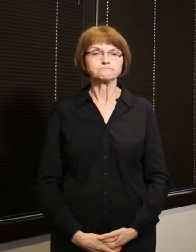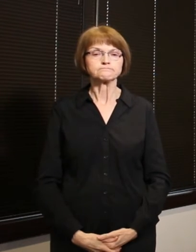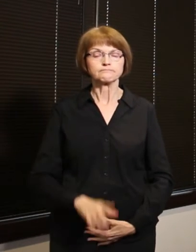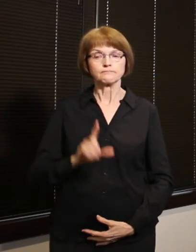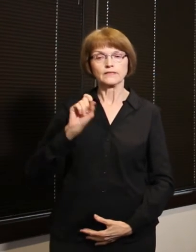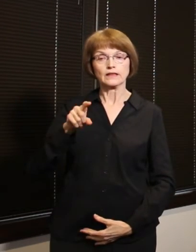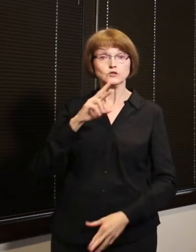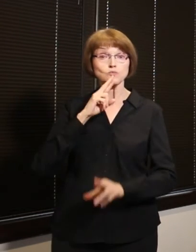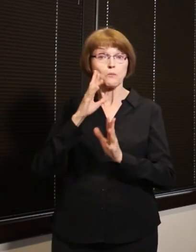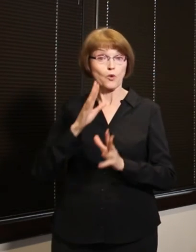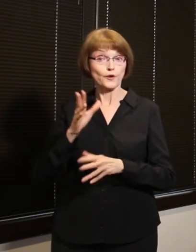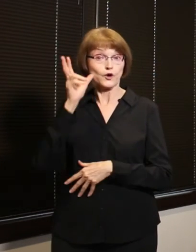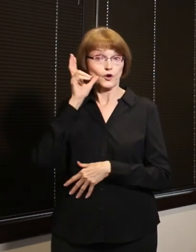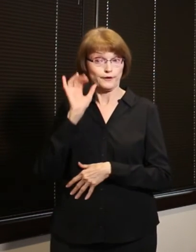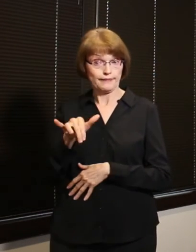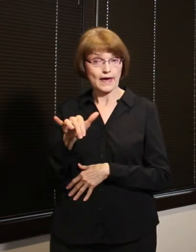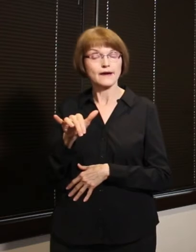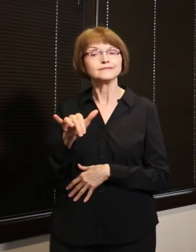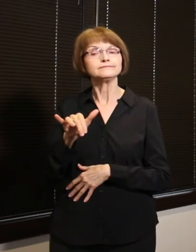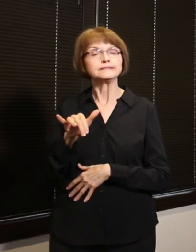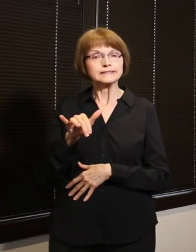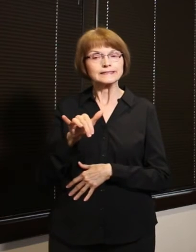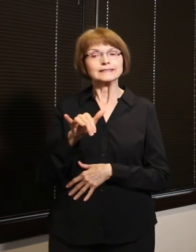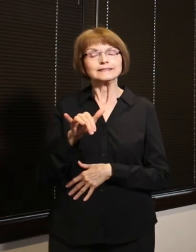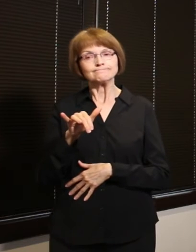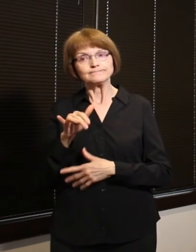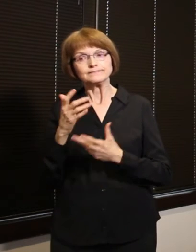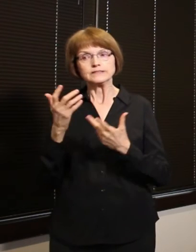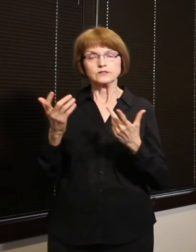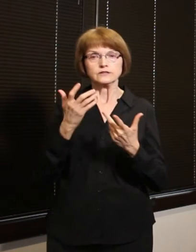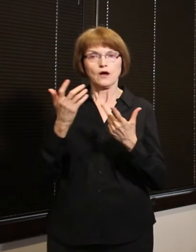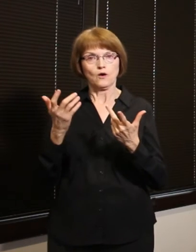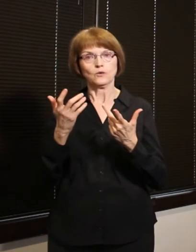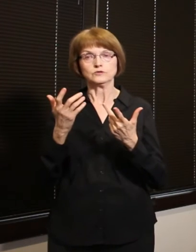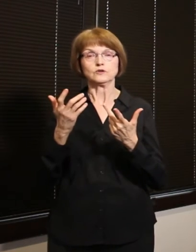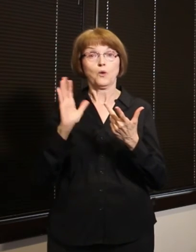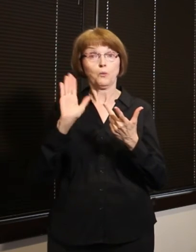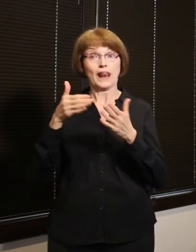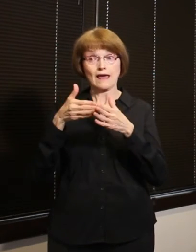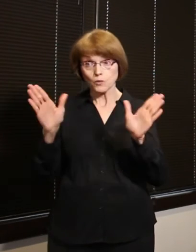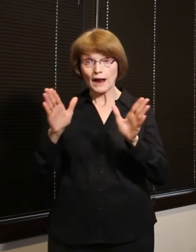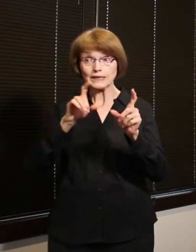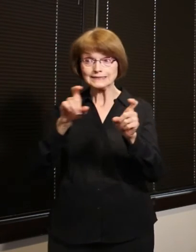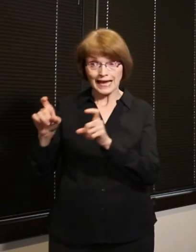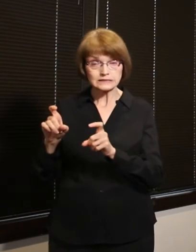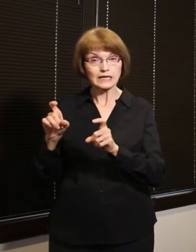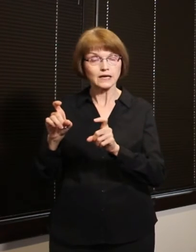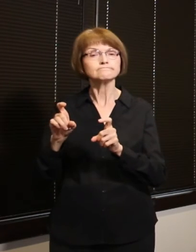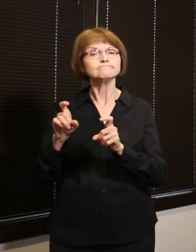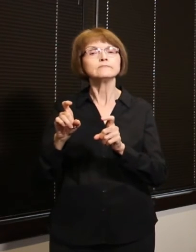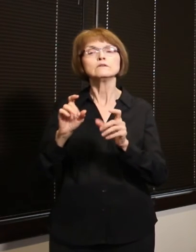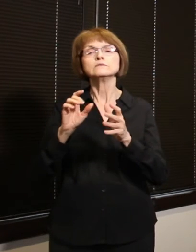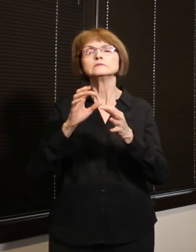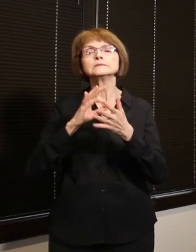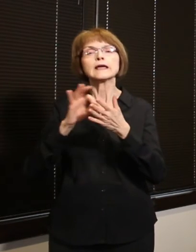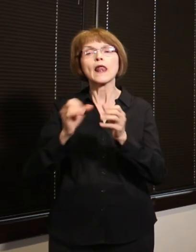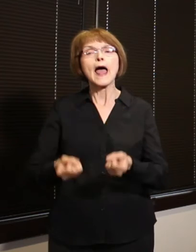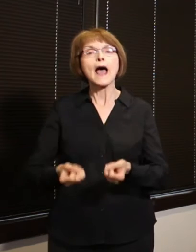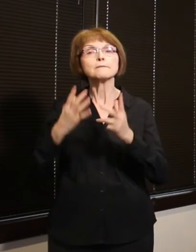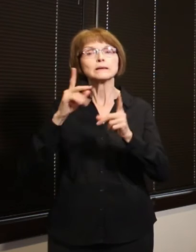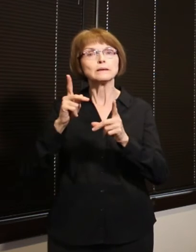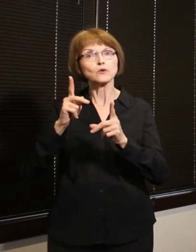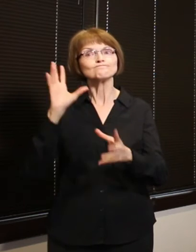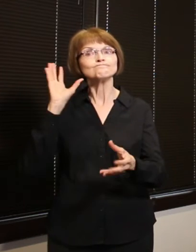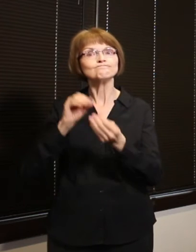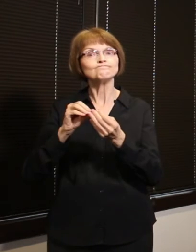This reporter's heard that there are some discussions about a form of widespread testing to gauge the extent of infection. Mm-hmm. Do you have